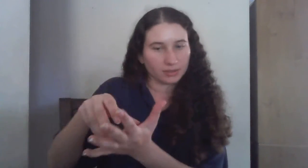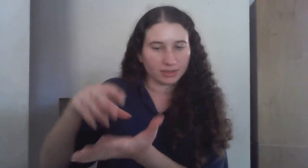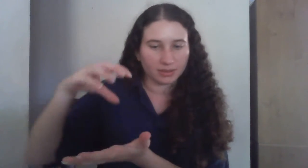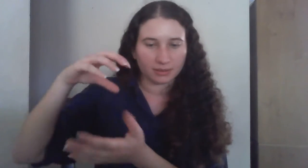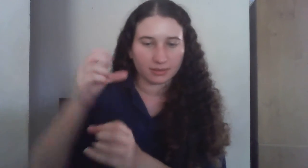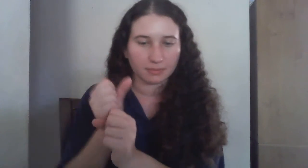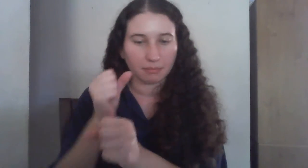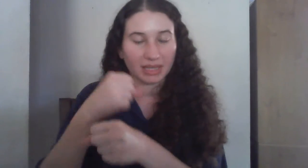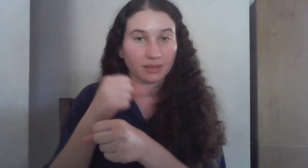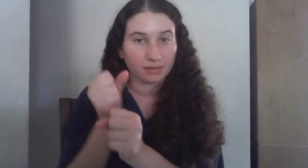This is make.